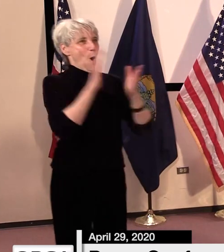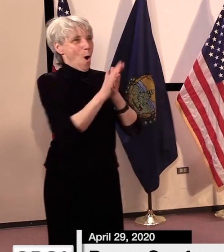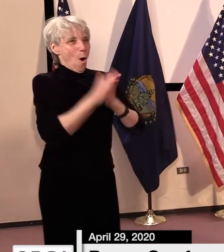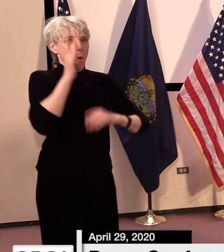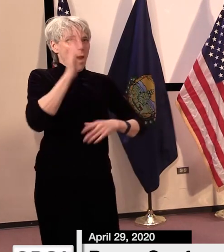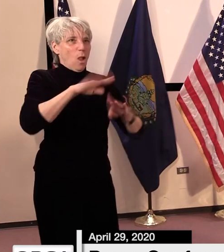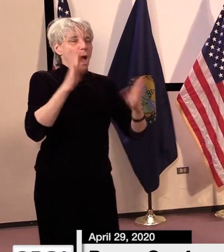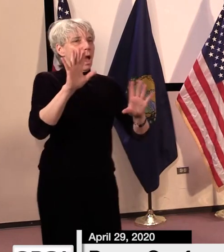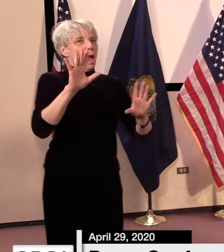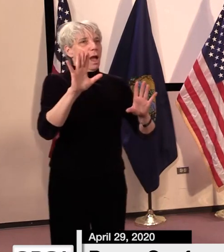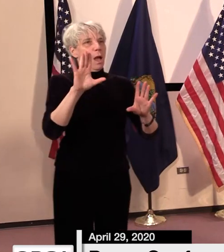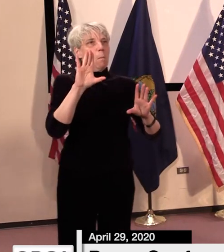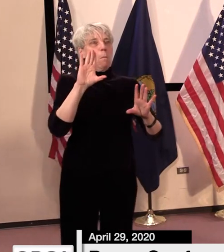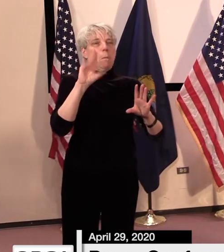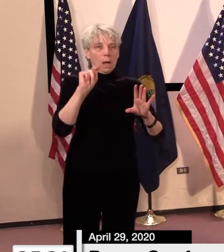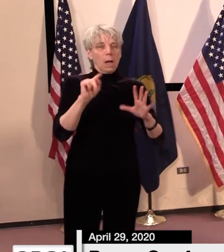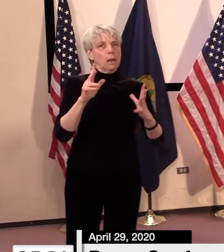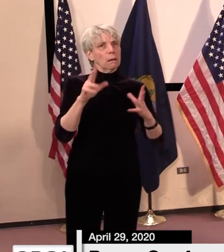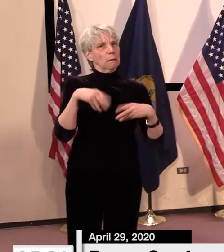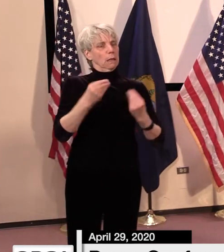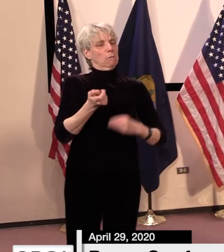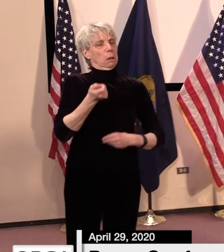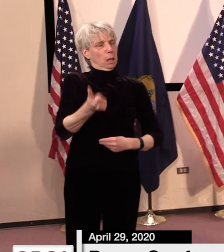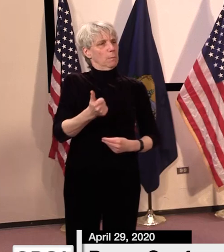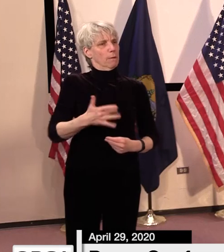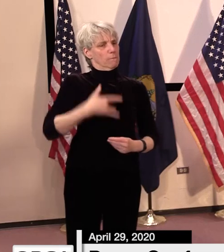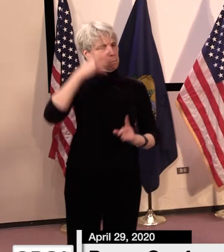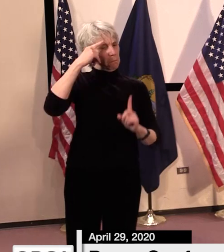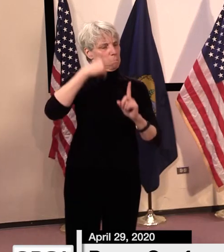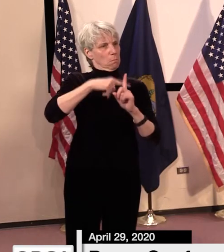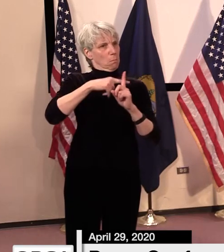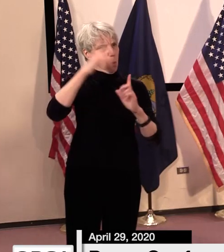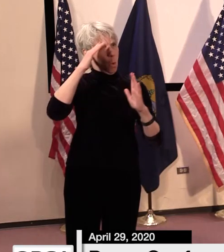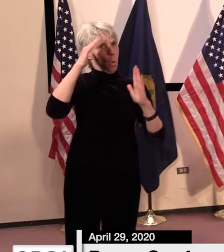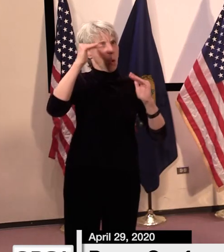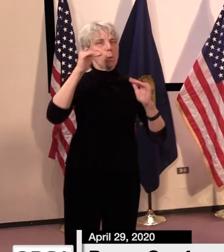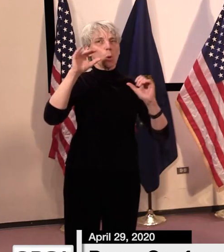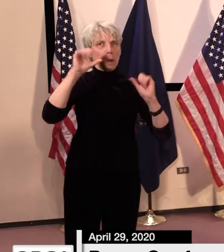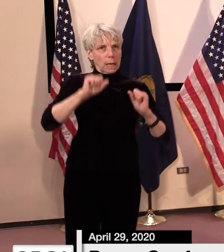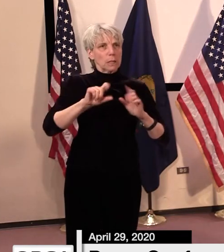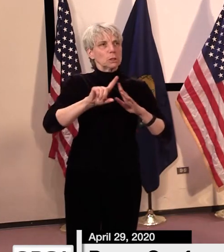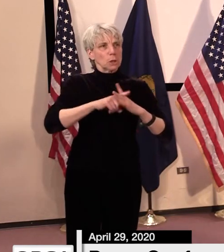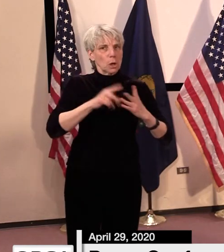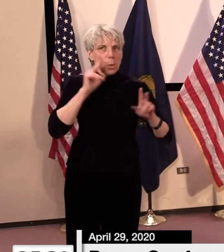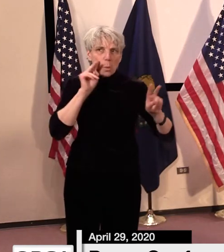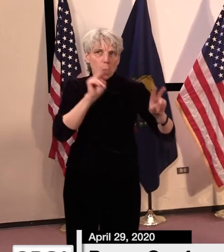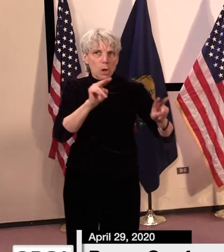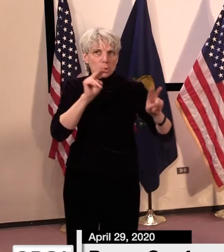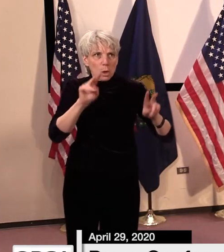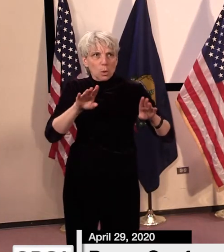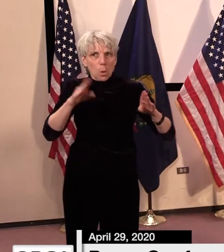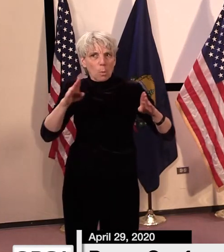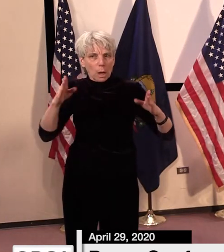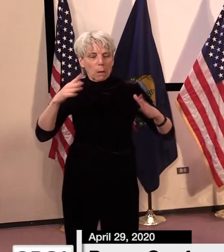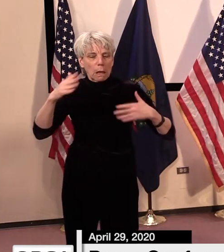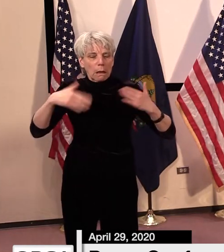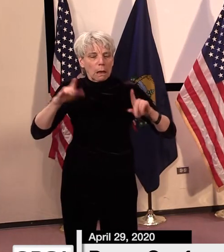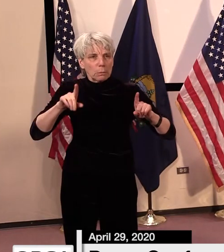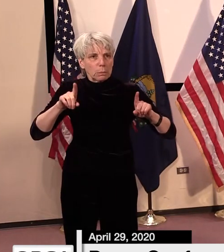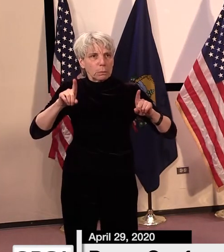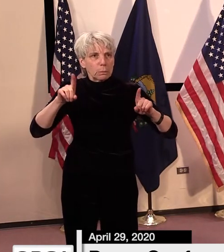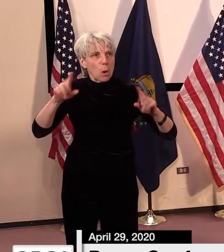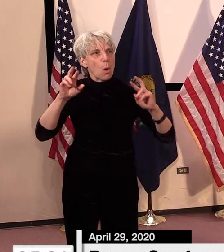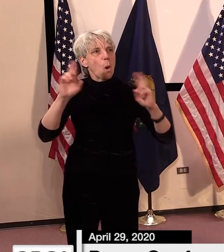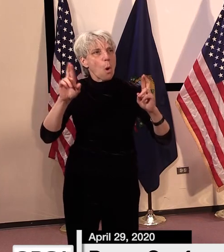doing the right things, and that we're seeing the benefits of that, and that that will lead to opening up the economy at a much faster rate.